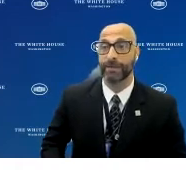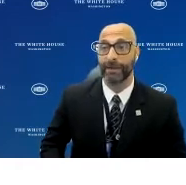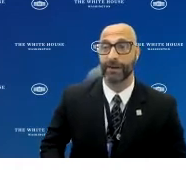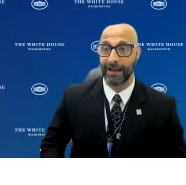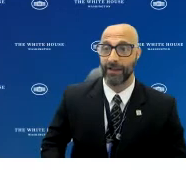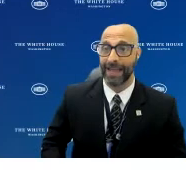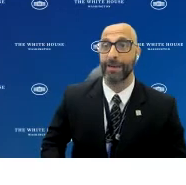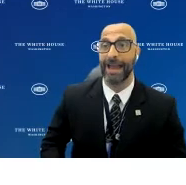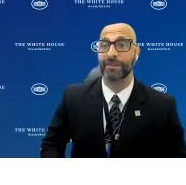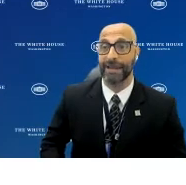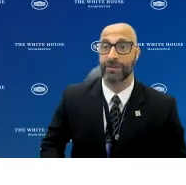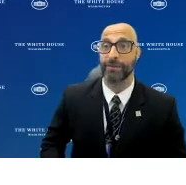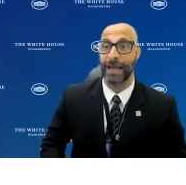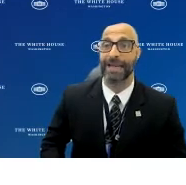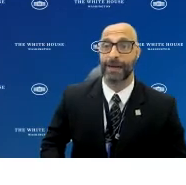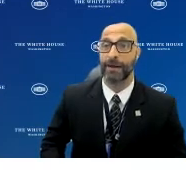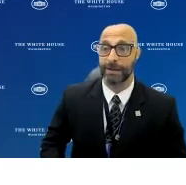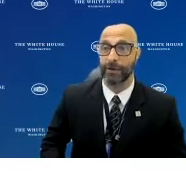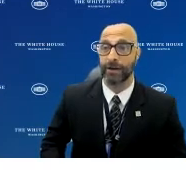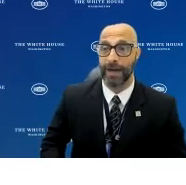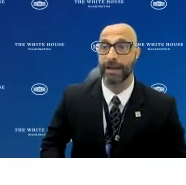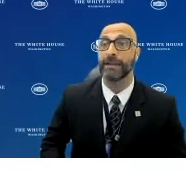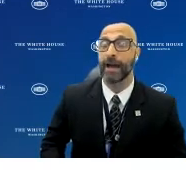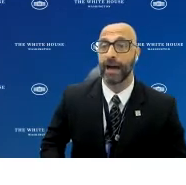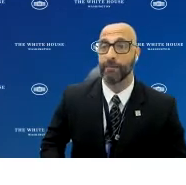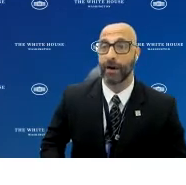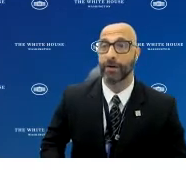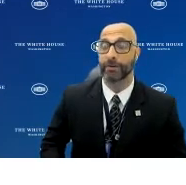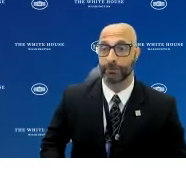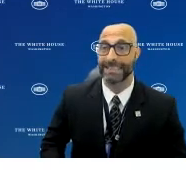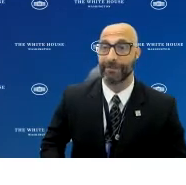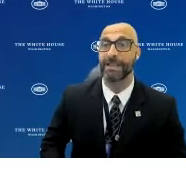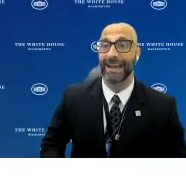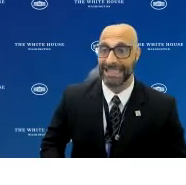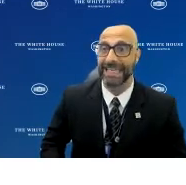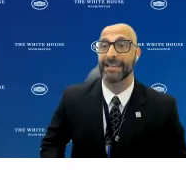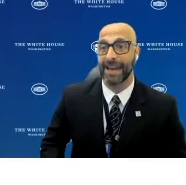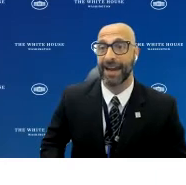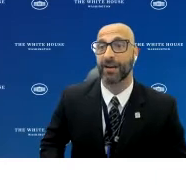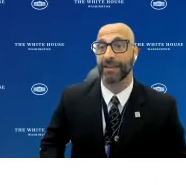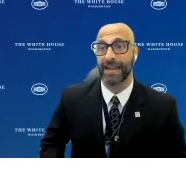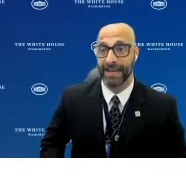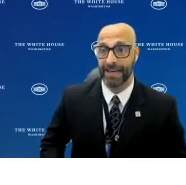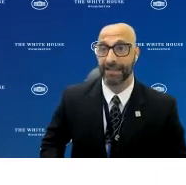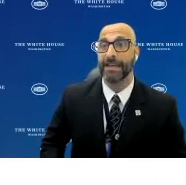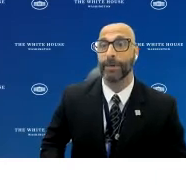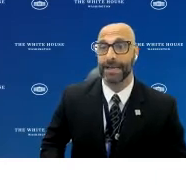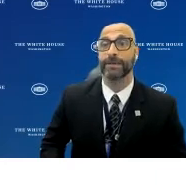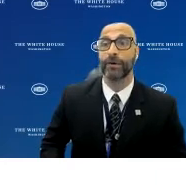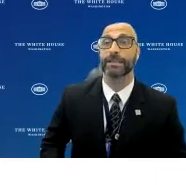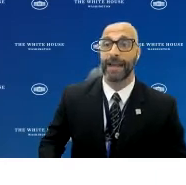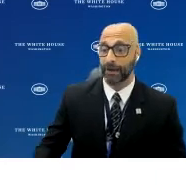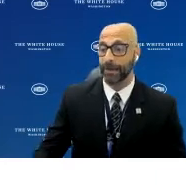that we are concerned about their health, and we have to make sure that Black and brown people are not are receiving the vaccine care that they